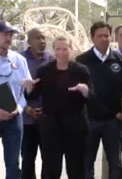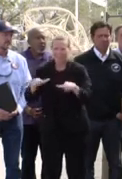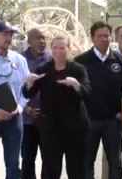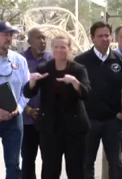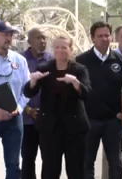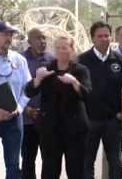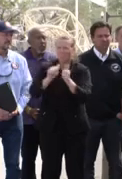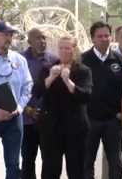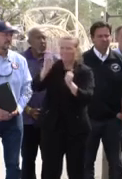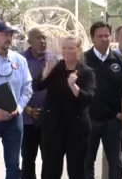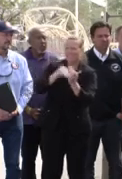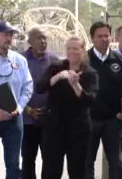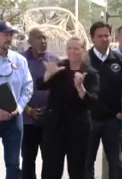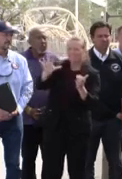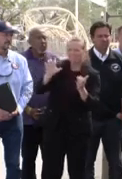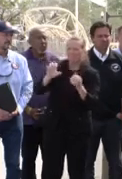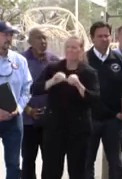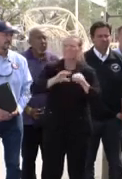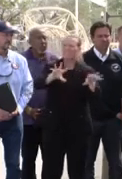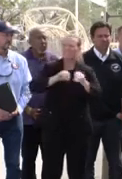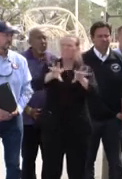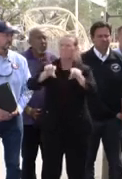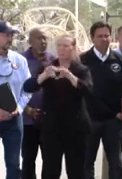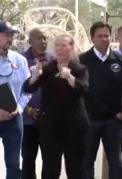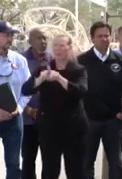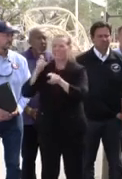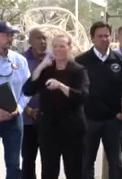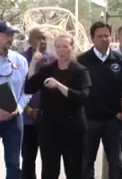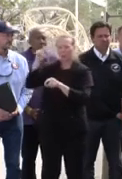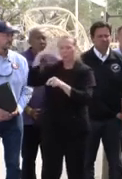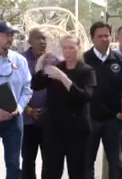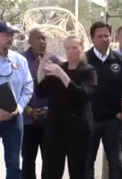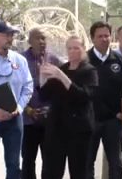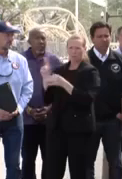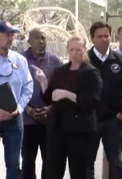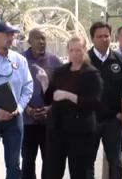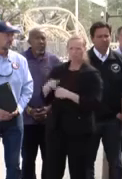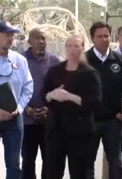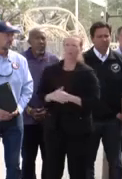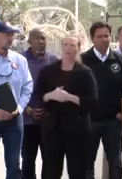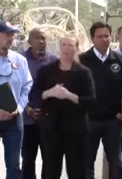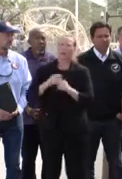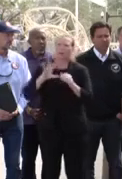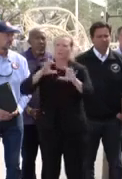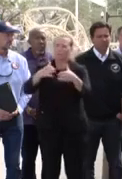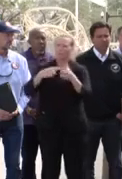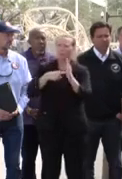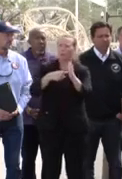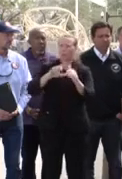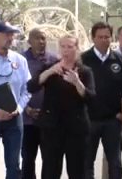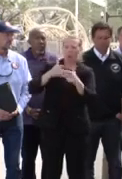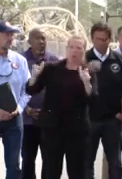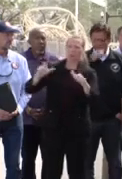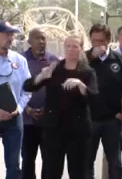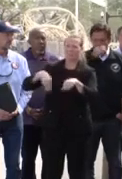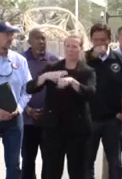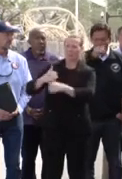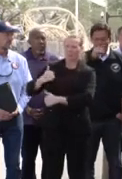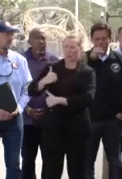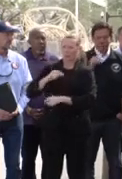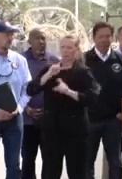as the Governor mentioned. Our available force represents the largest National Guard